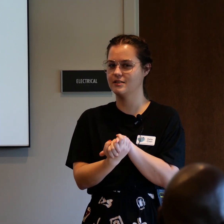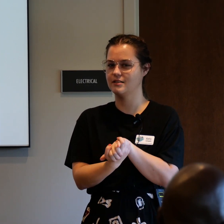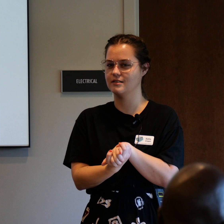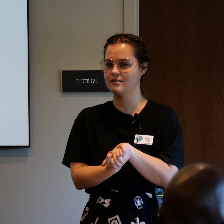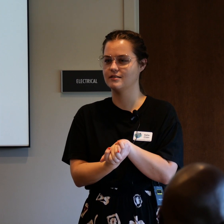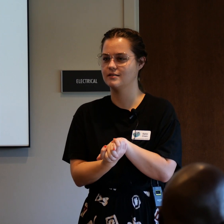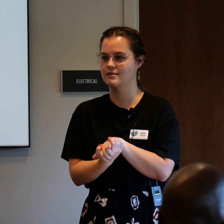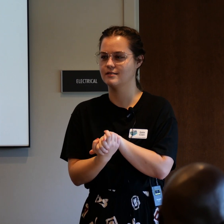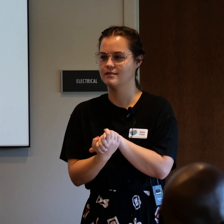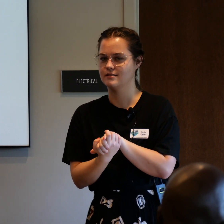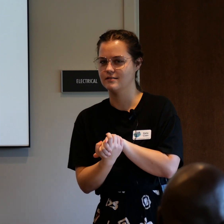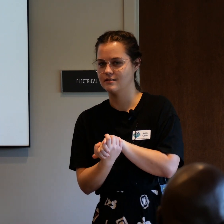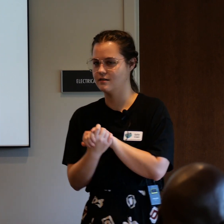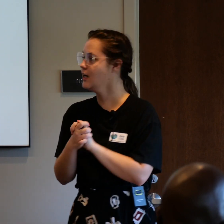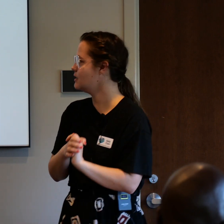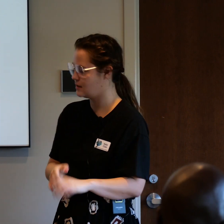other questions?